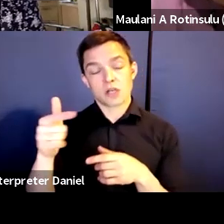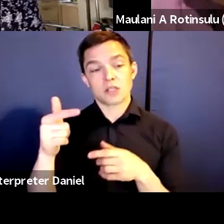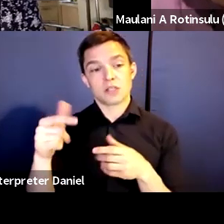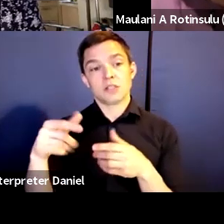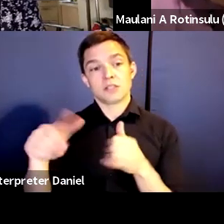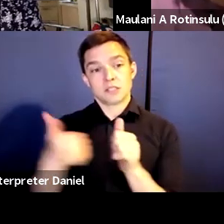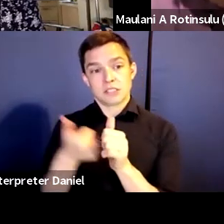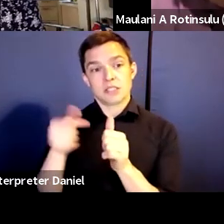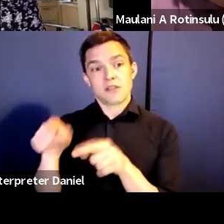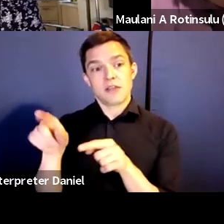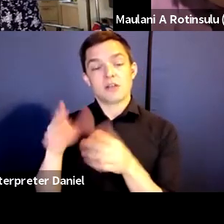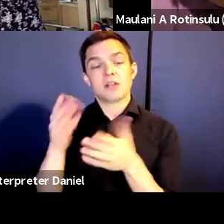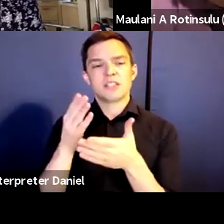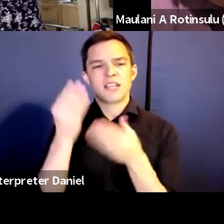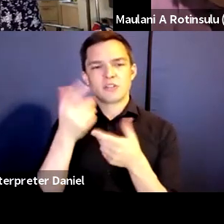interest to some people here.